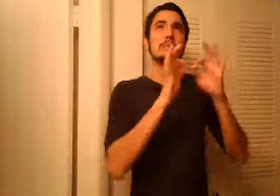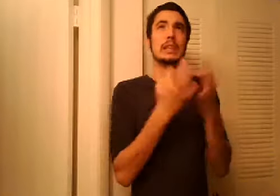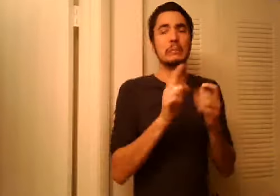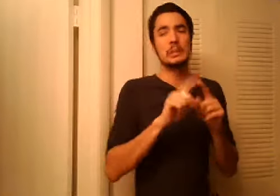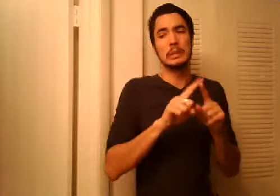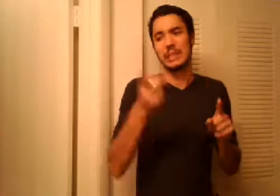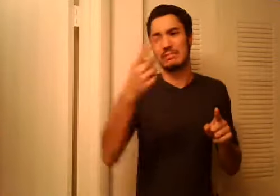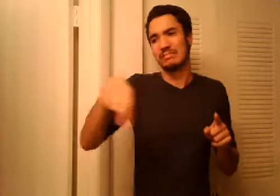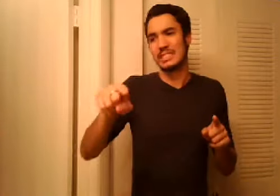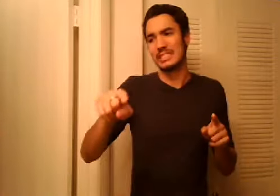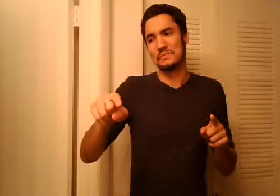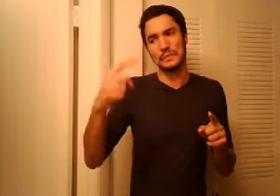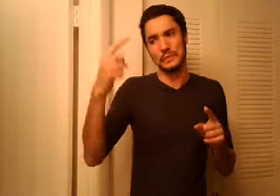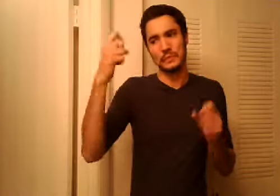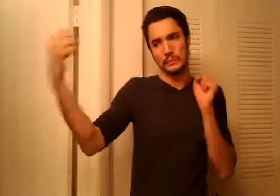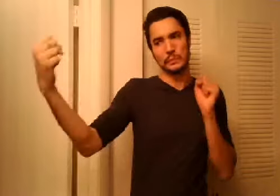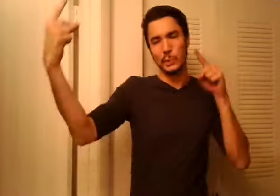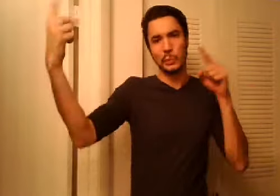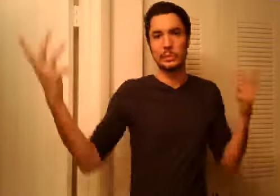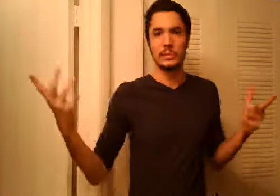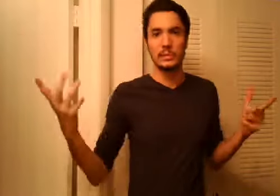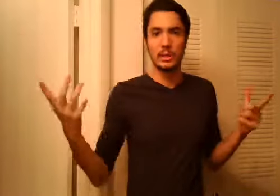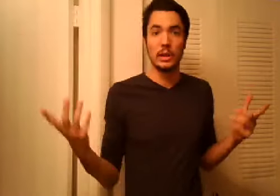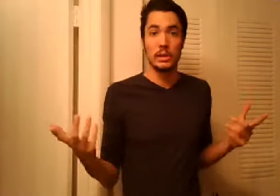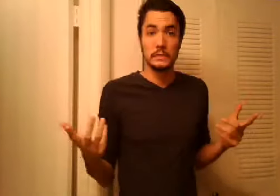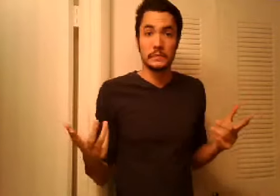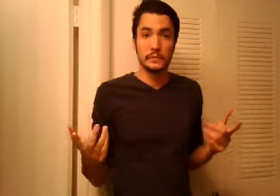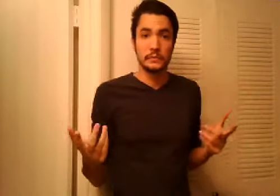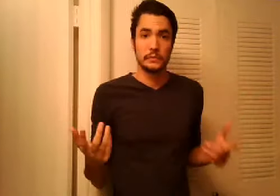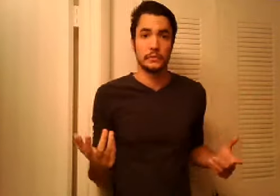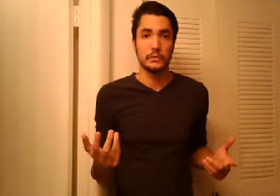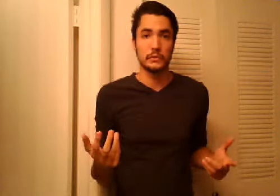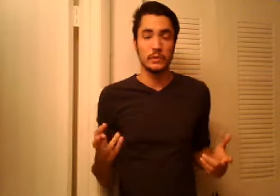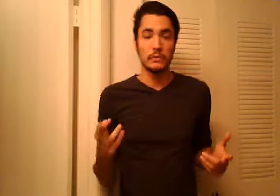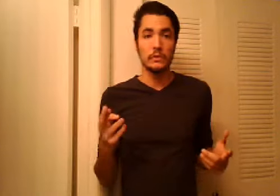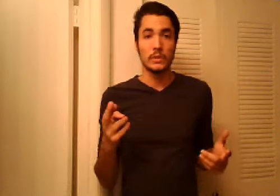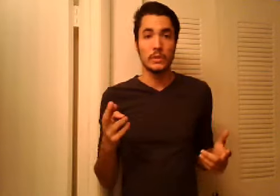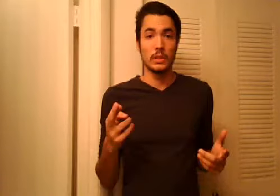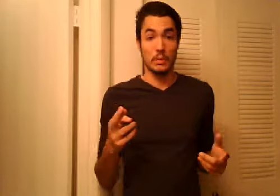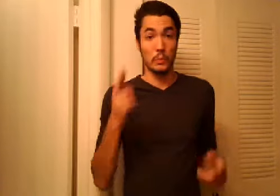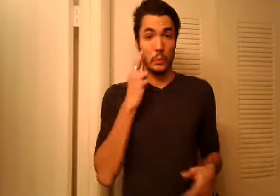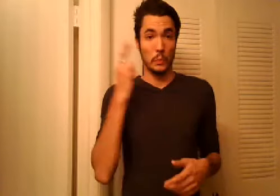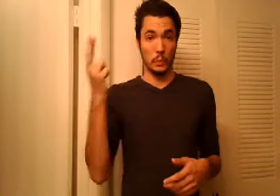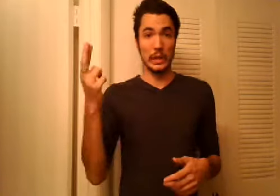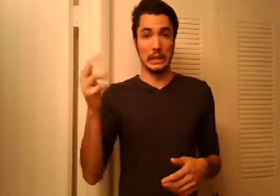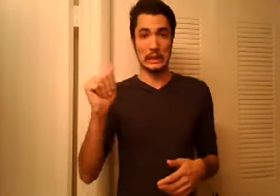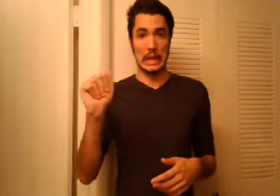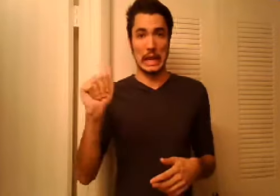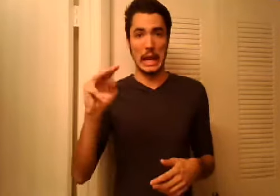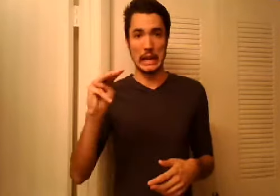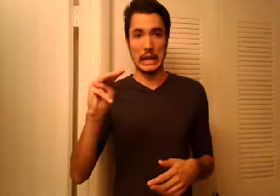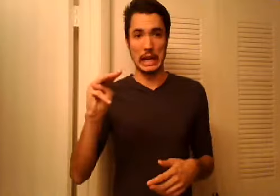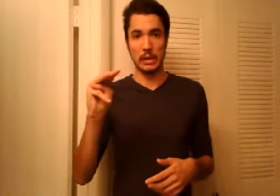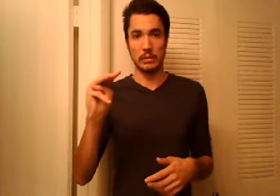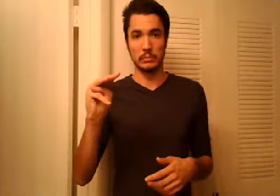regret. Well, the reason that Texas A&M left the SEC or left the Big 12 to go to the ACC is because the University of Texas landed a big contract